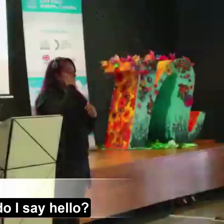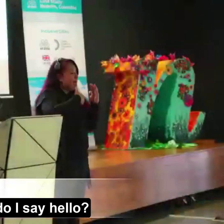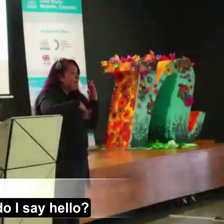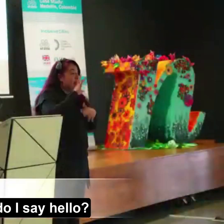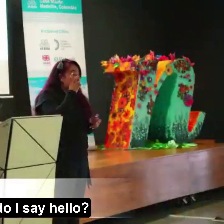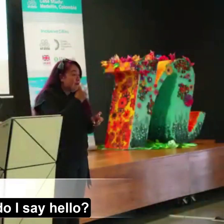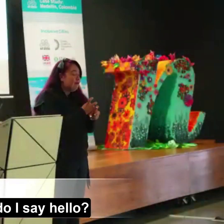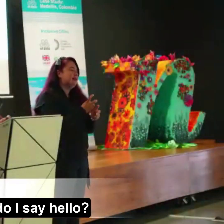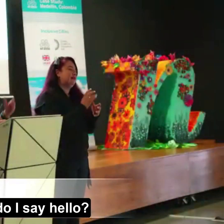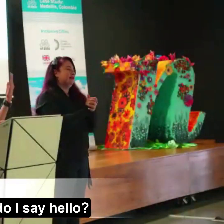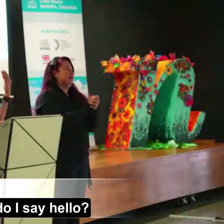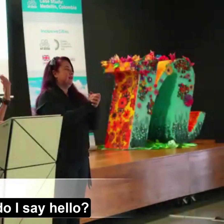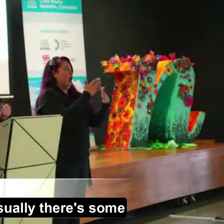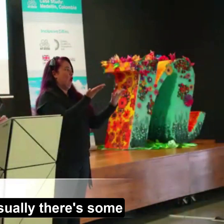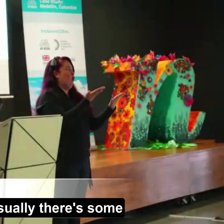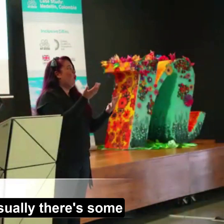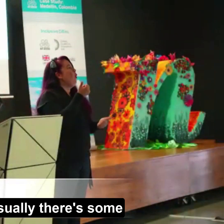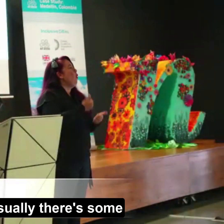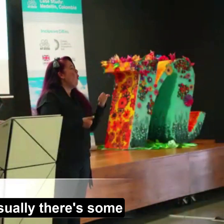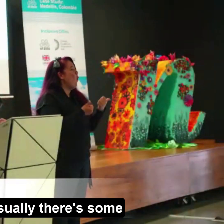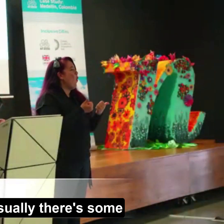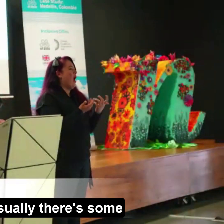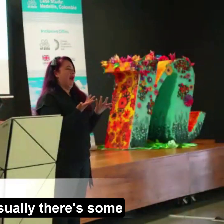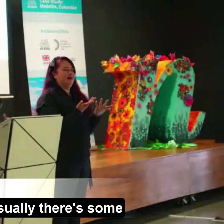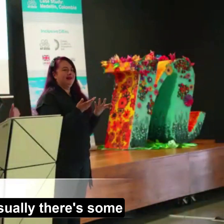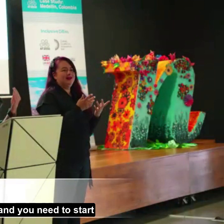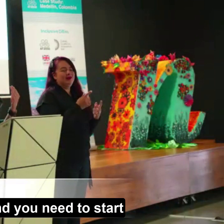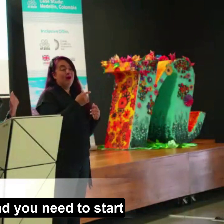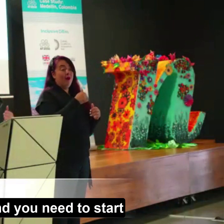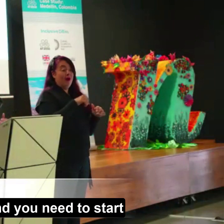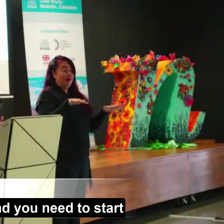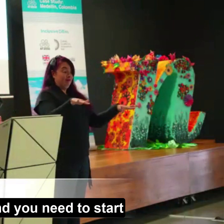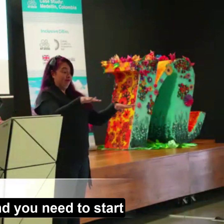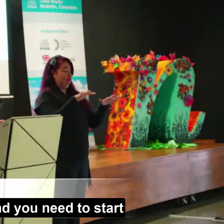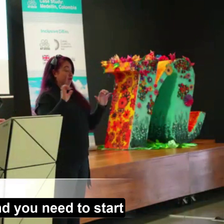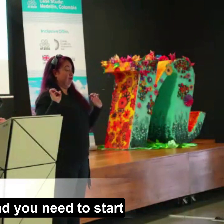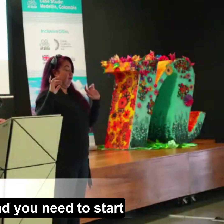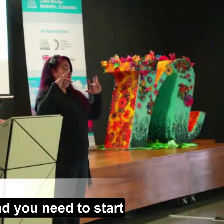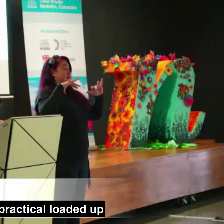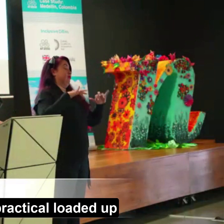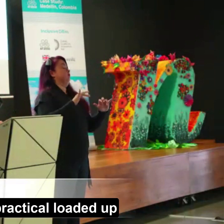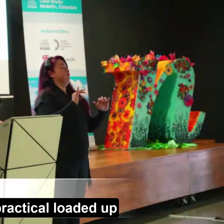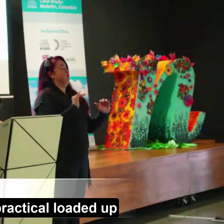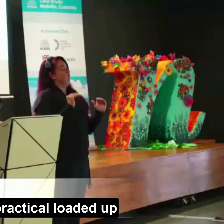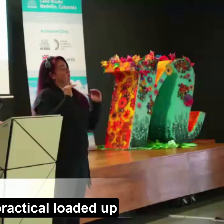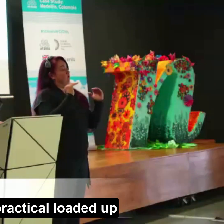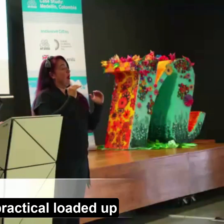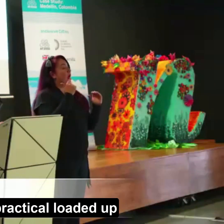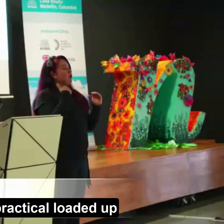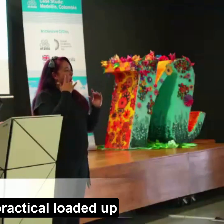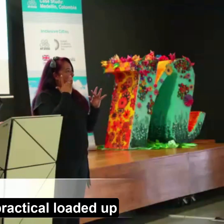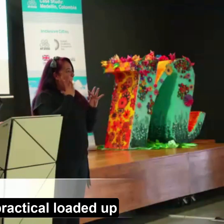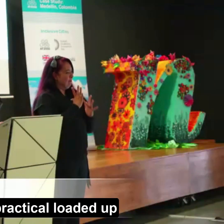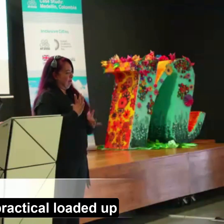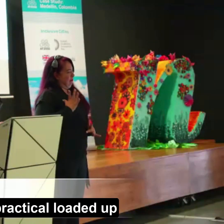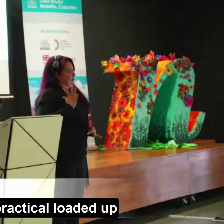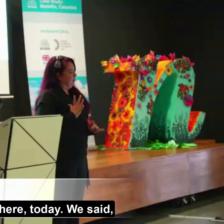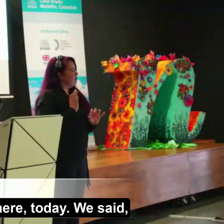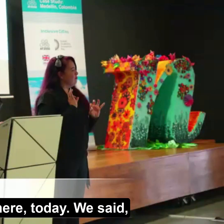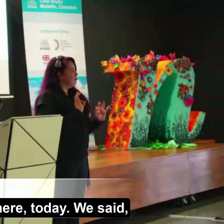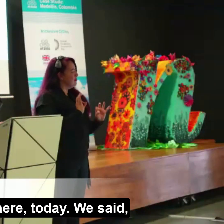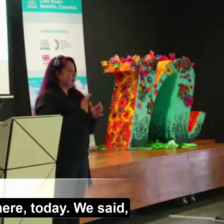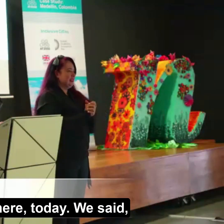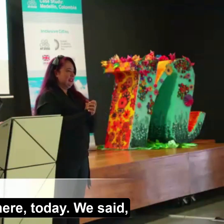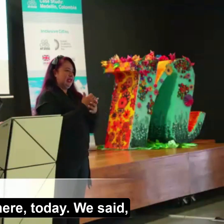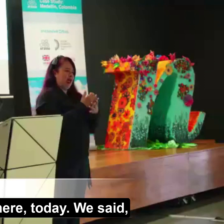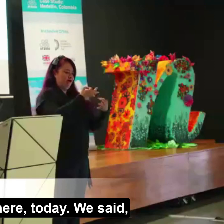how do I say hello? Because usually there's some protocol and you need to start in a very protocol loaded.